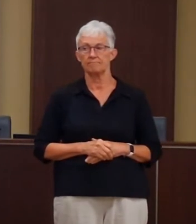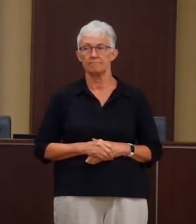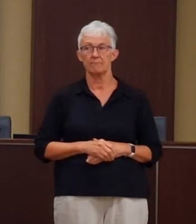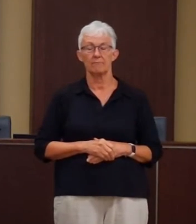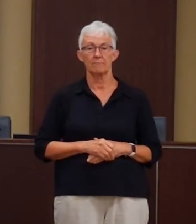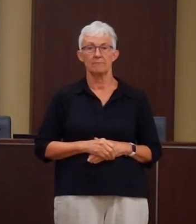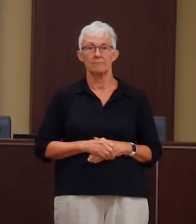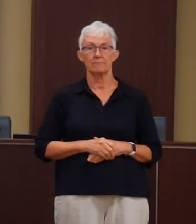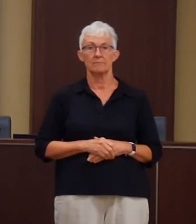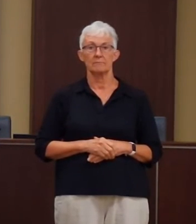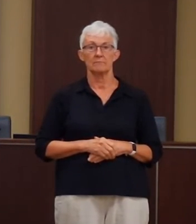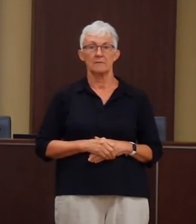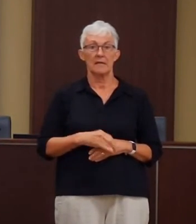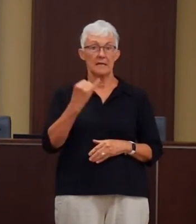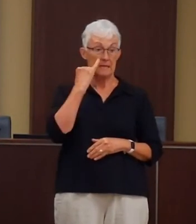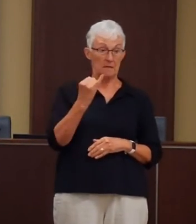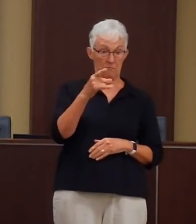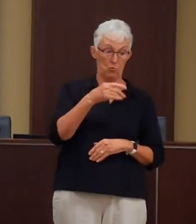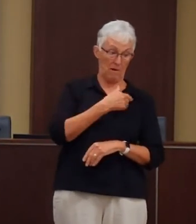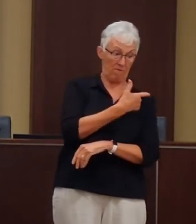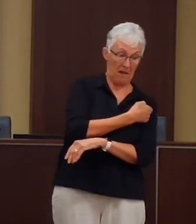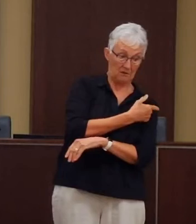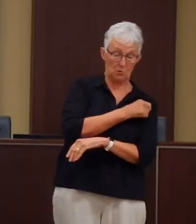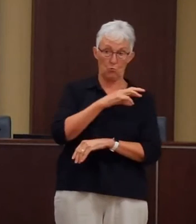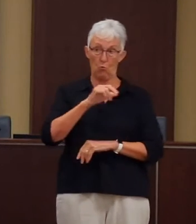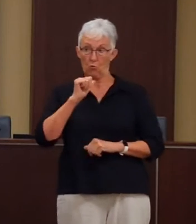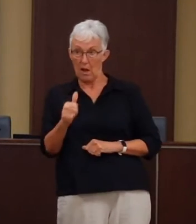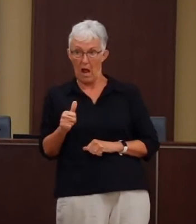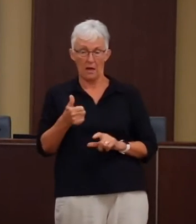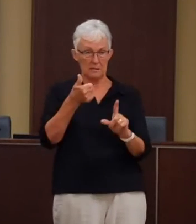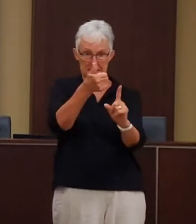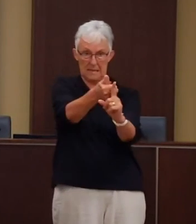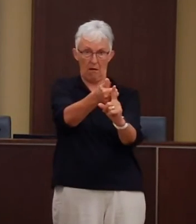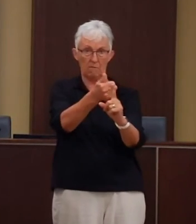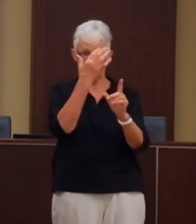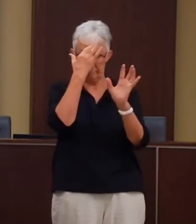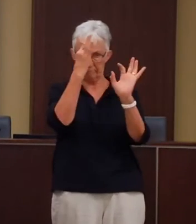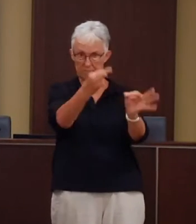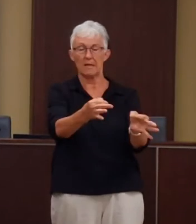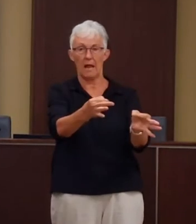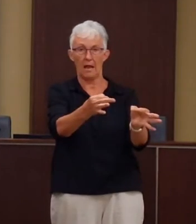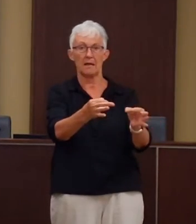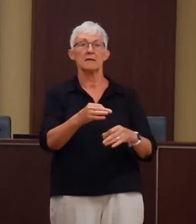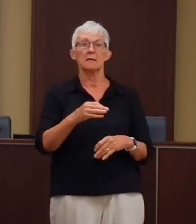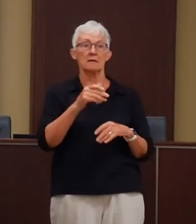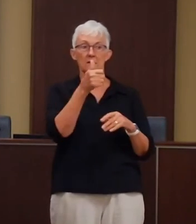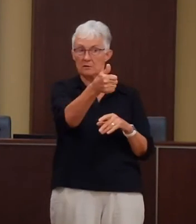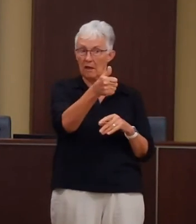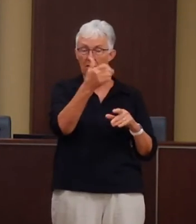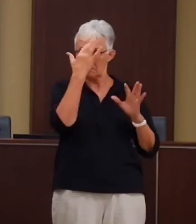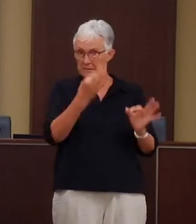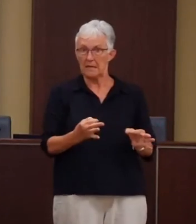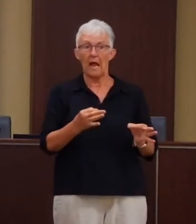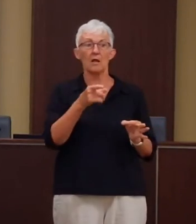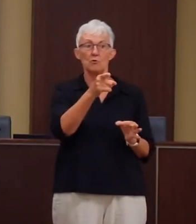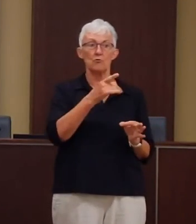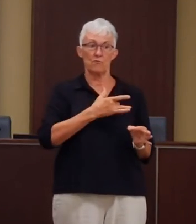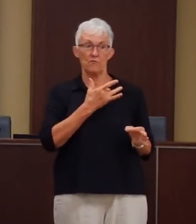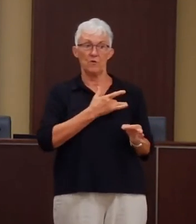on a self-identified system. Staff will make the determination to wear a face covering based on their